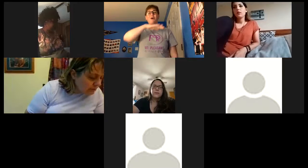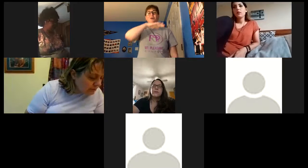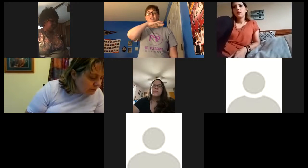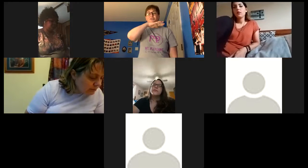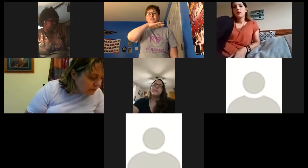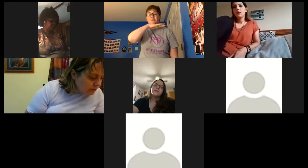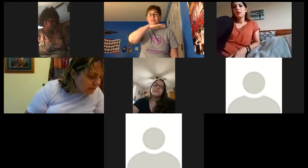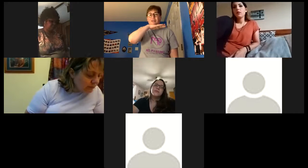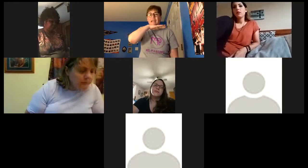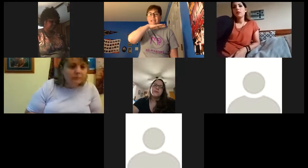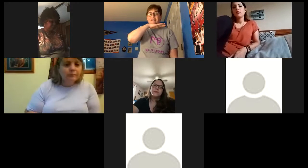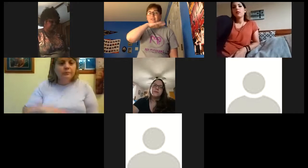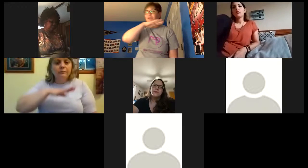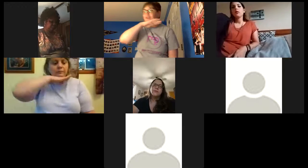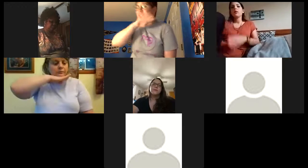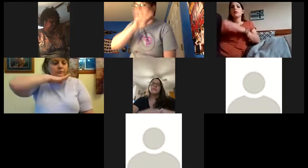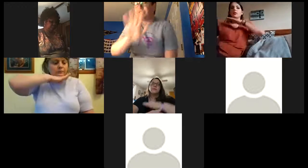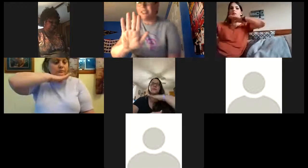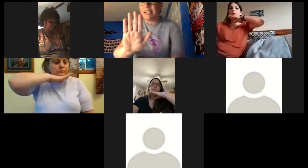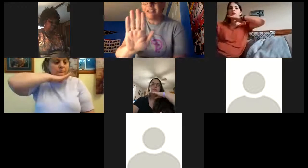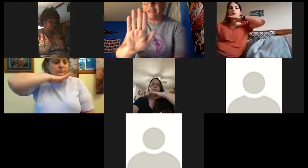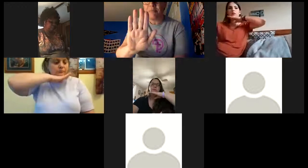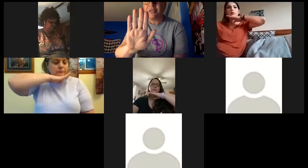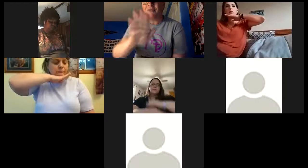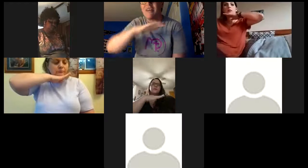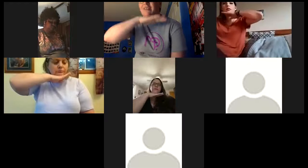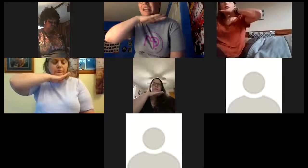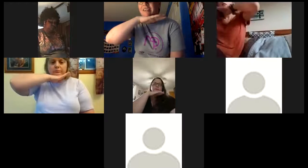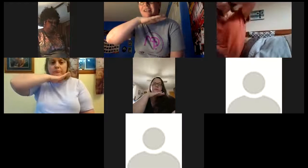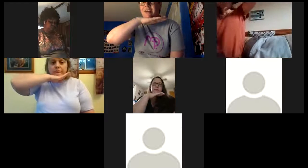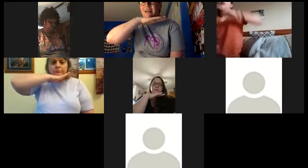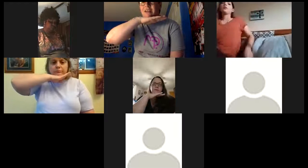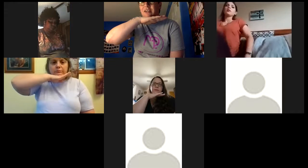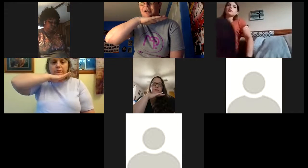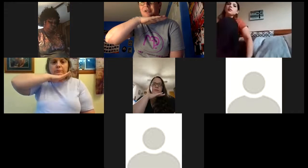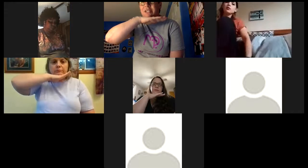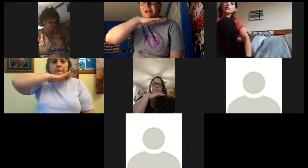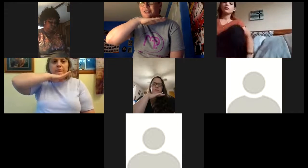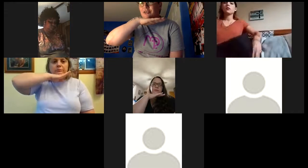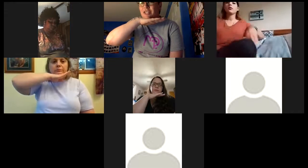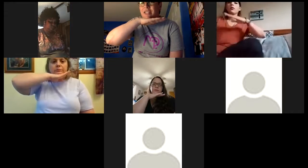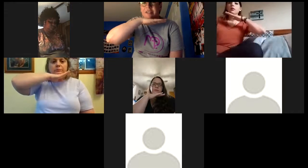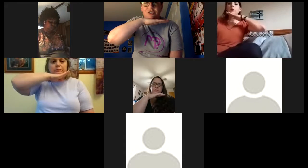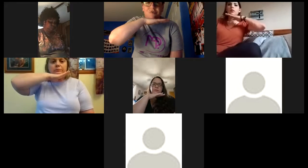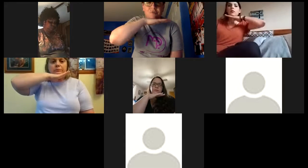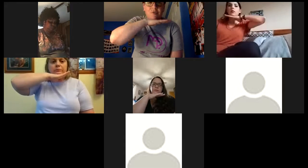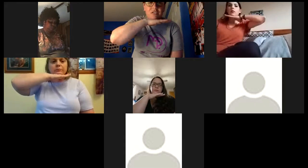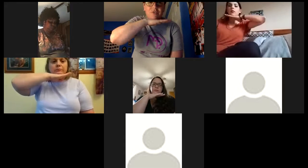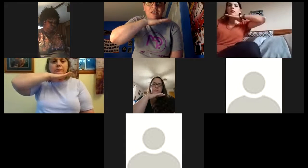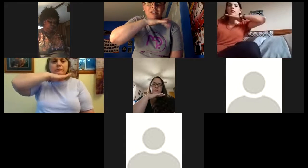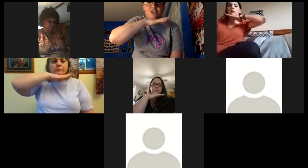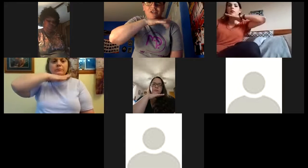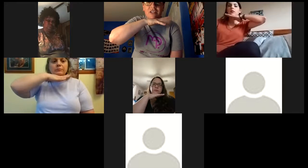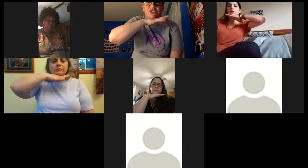So all you're doing is you're putting your hand under your chin. It's just like a simple number 5 hand, closed under your chin. You're almost